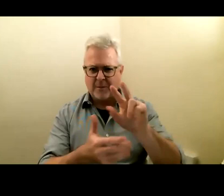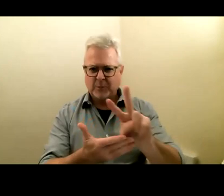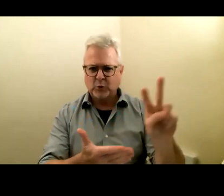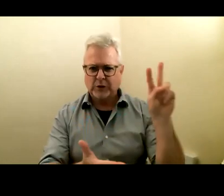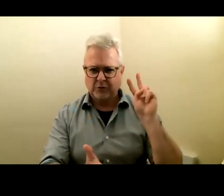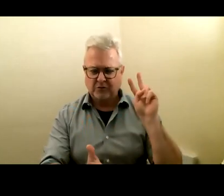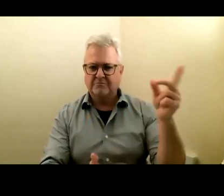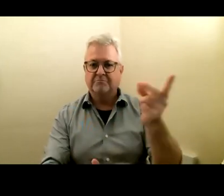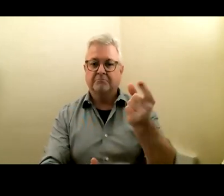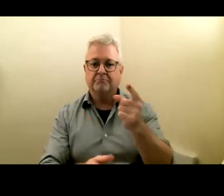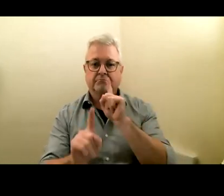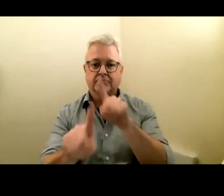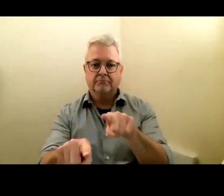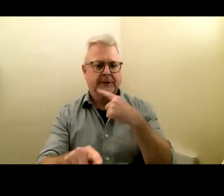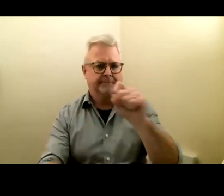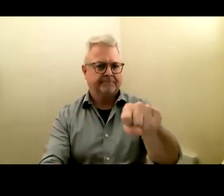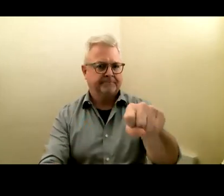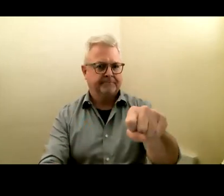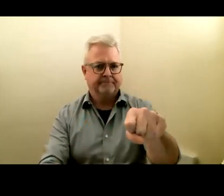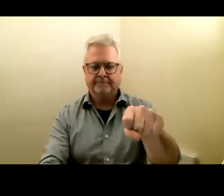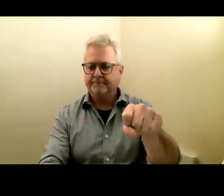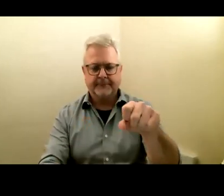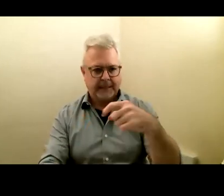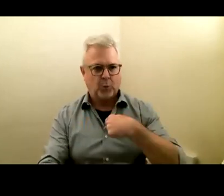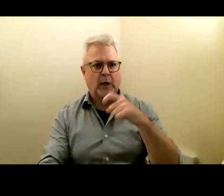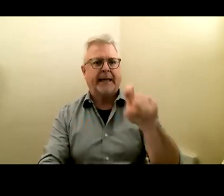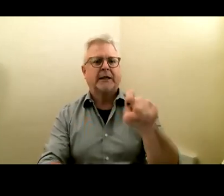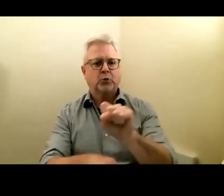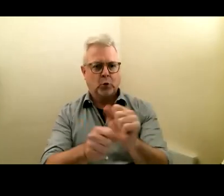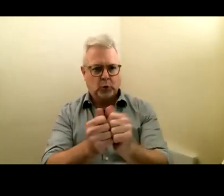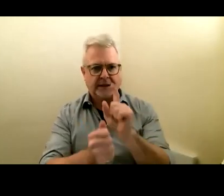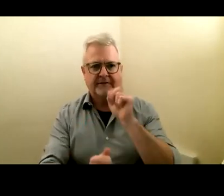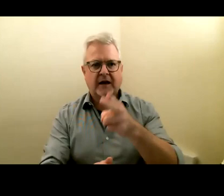projects. We sent that letter to him 2 weeks ago. He